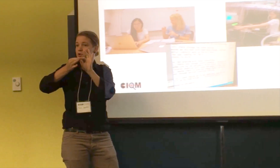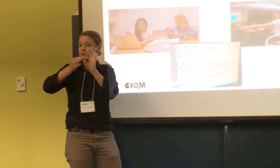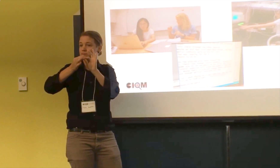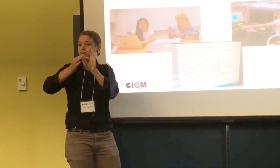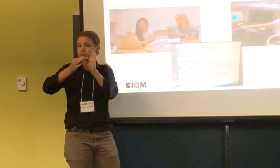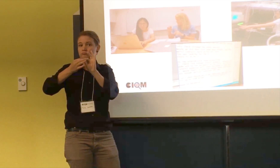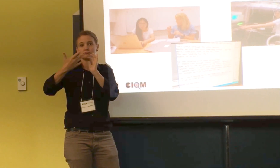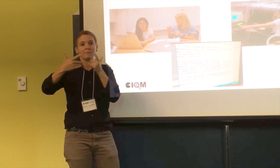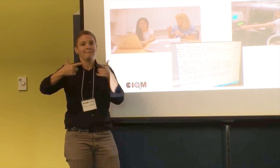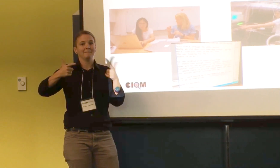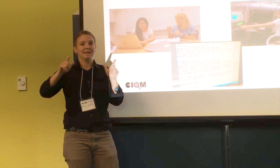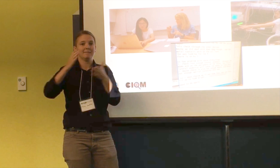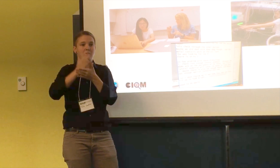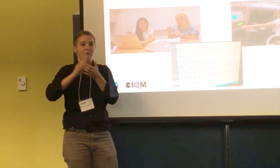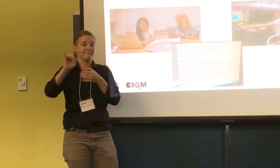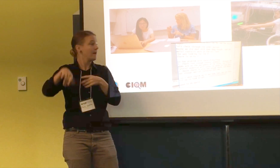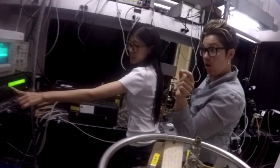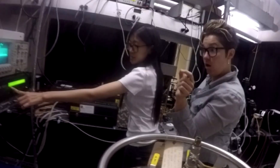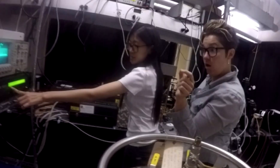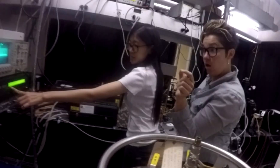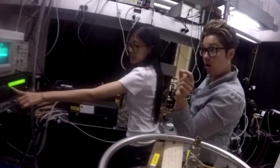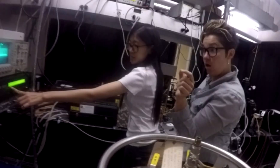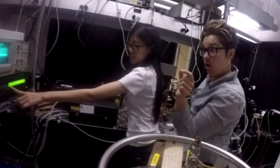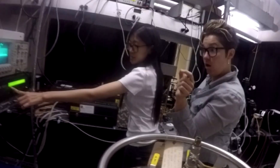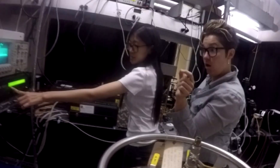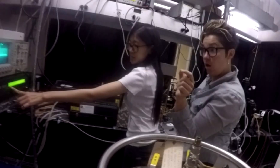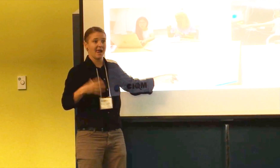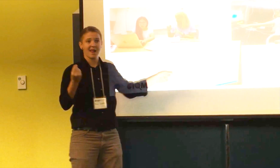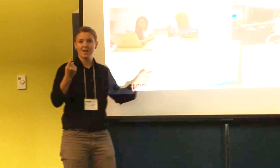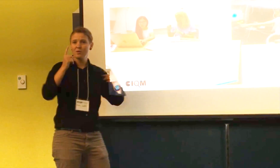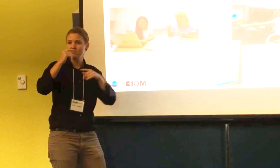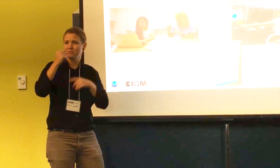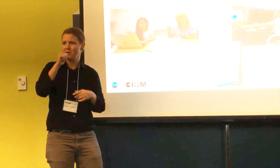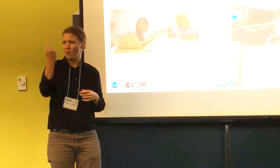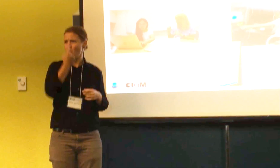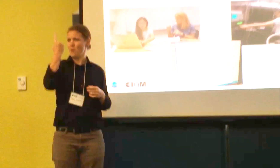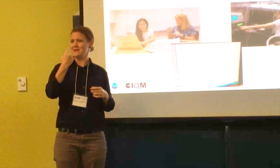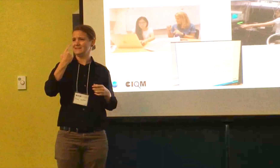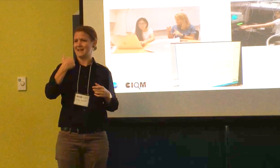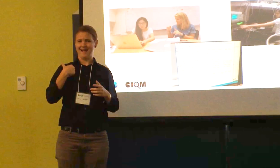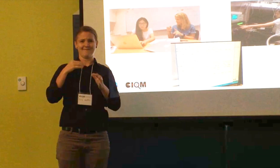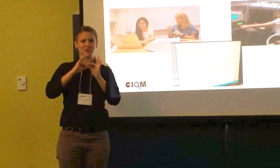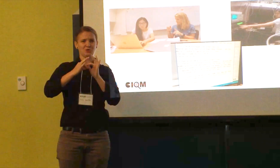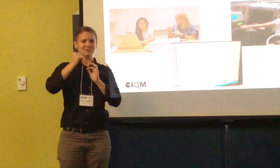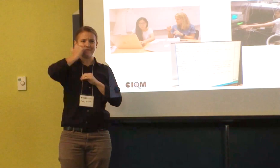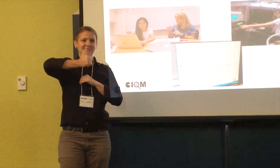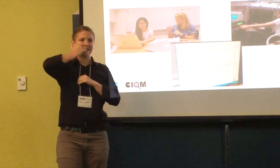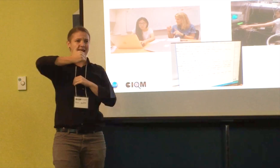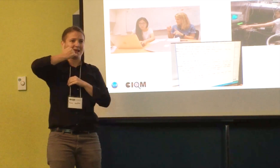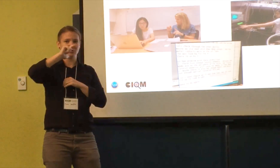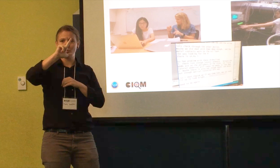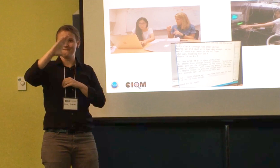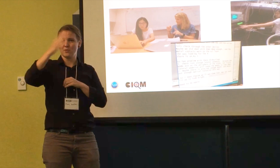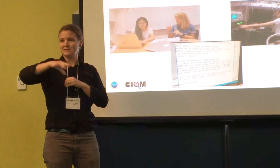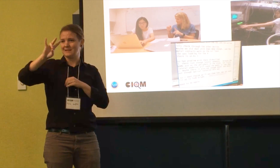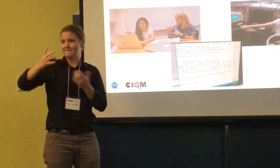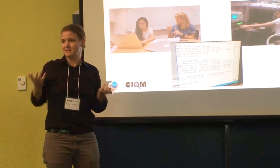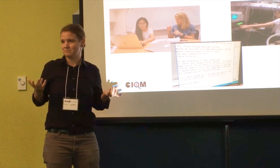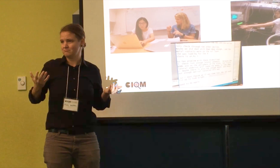the success of my engagement in the program. But interpreters are not with me 24/7, right? They're not in my